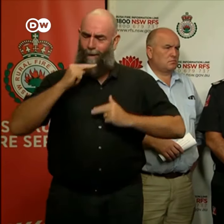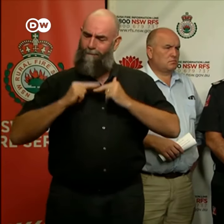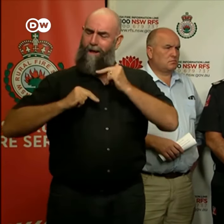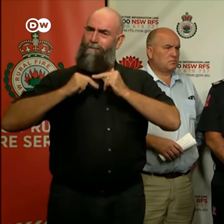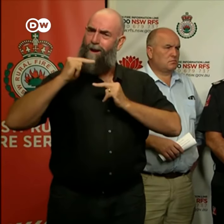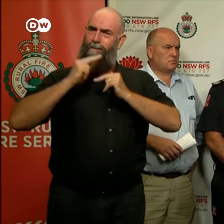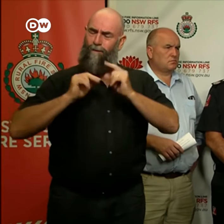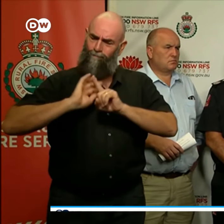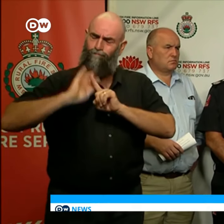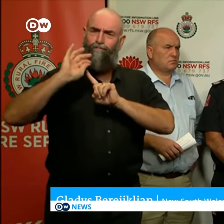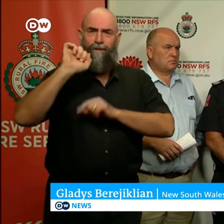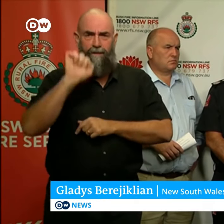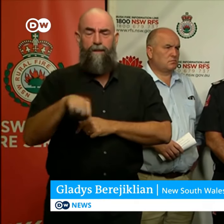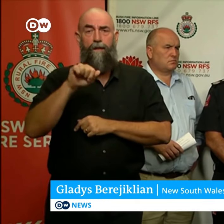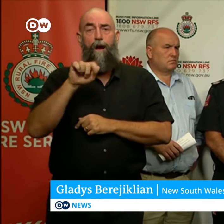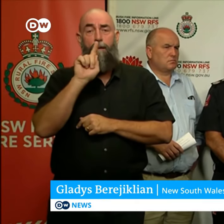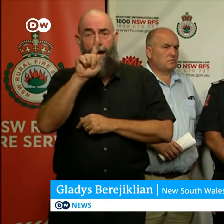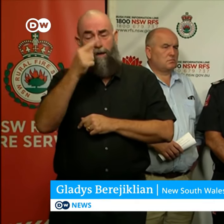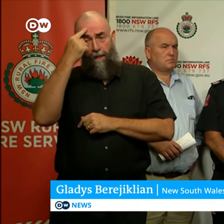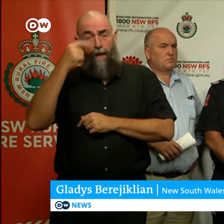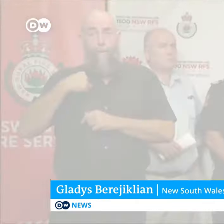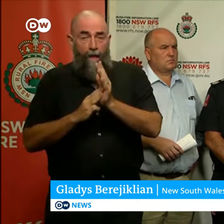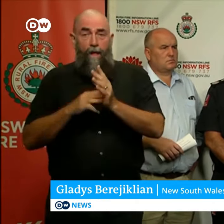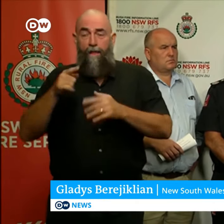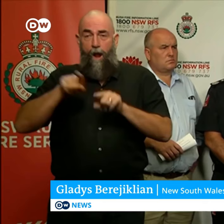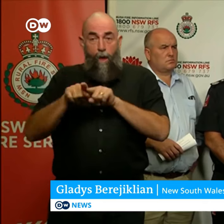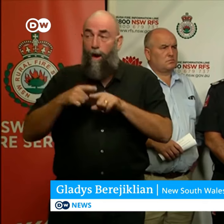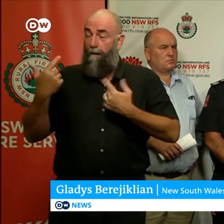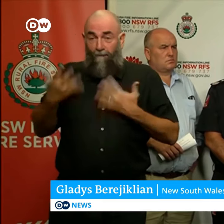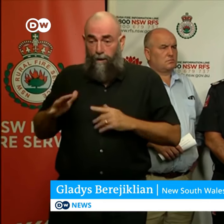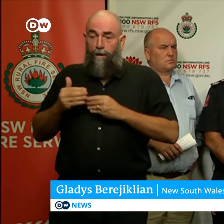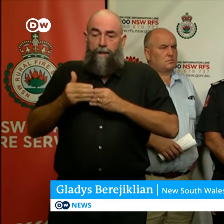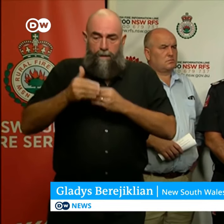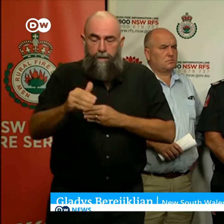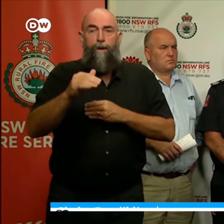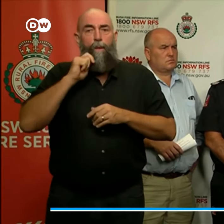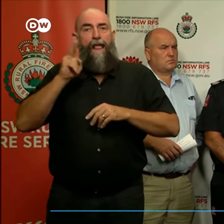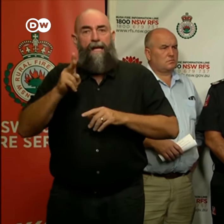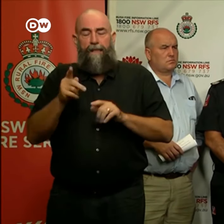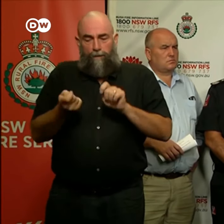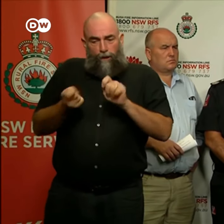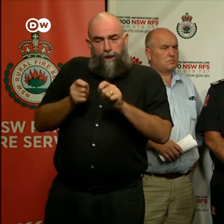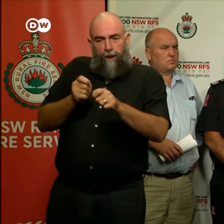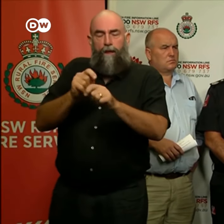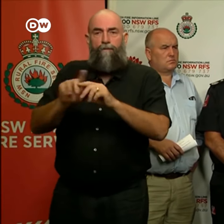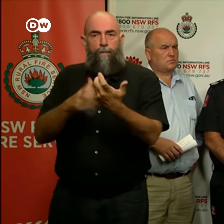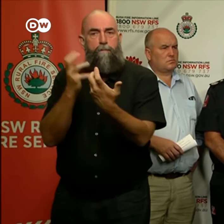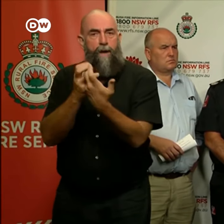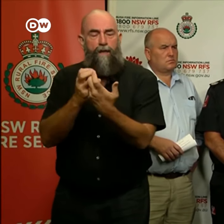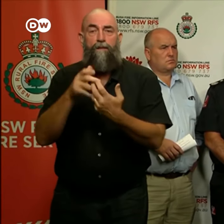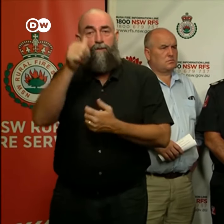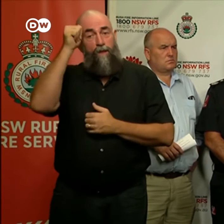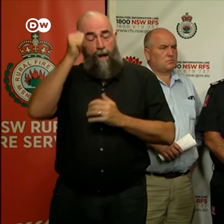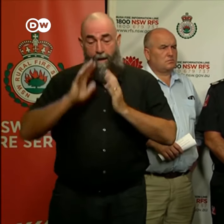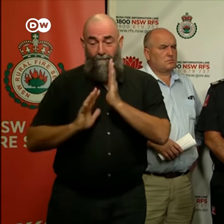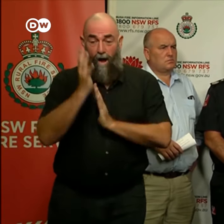Can't pretend that this is something we've experienced before. It's not. Because the weather activity we're seeing, the extent and spread of the fires,